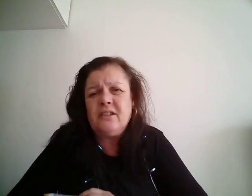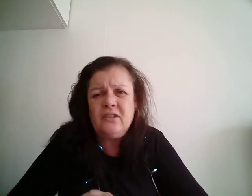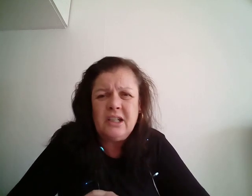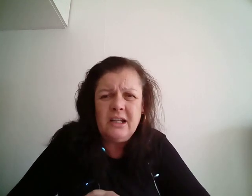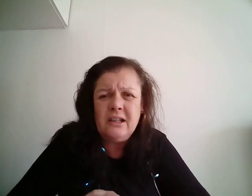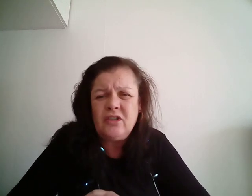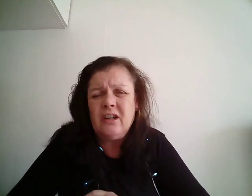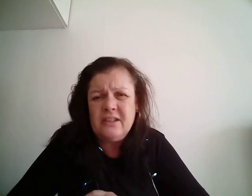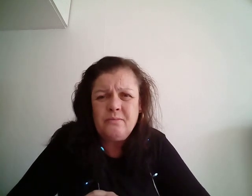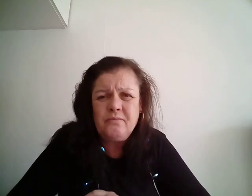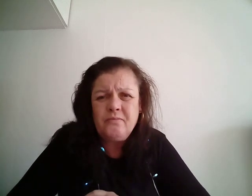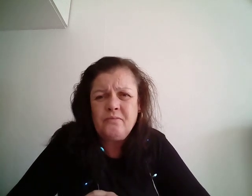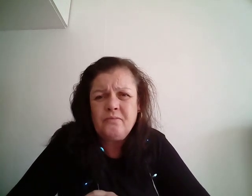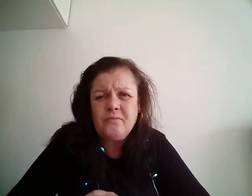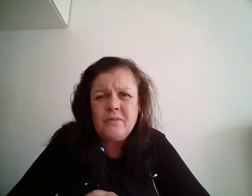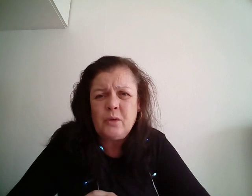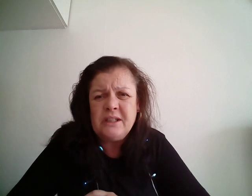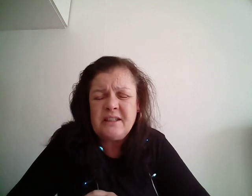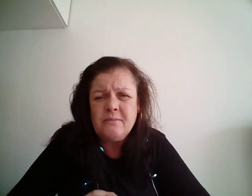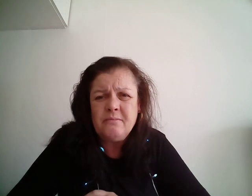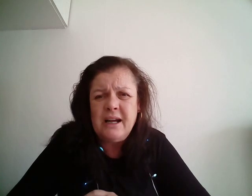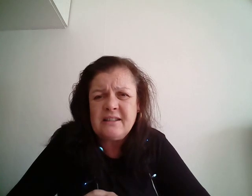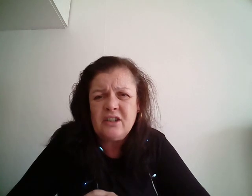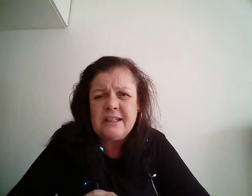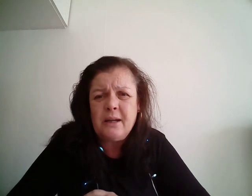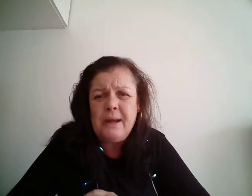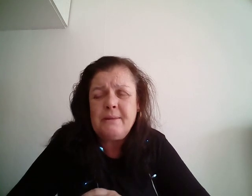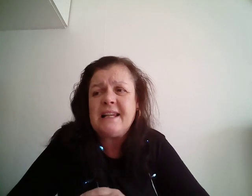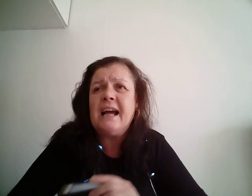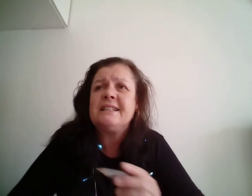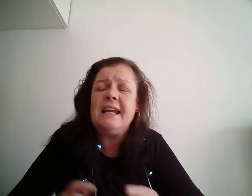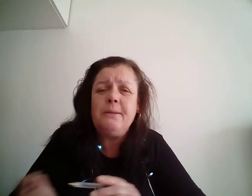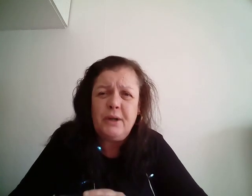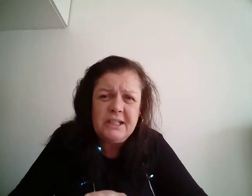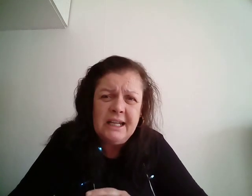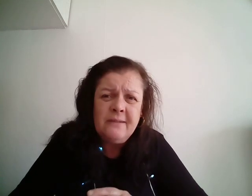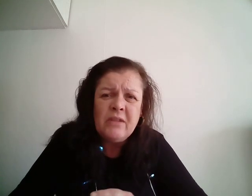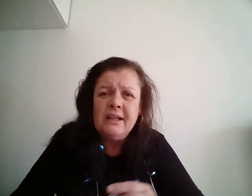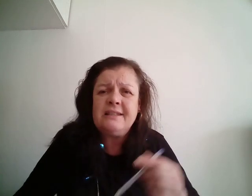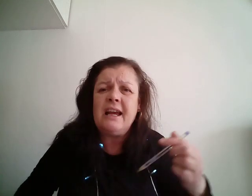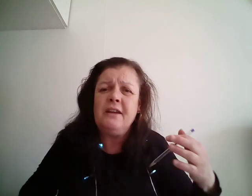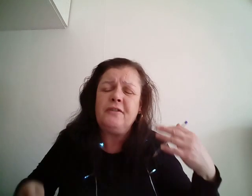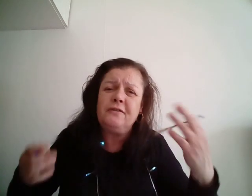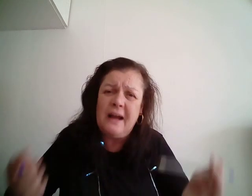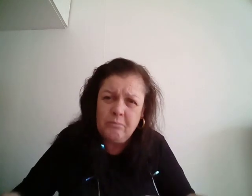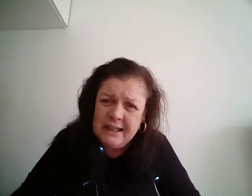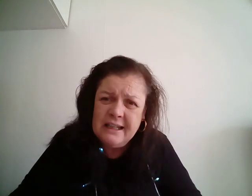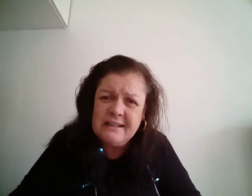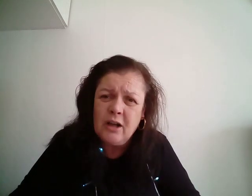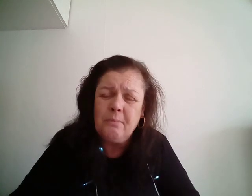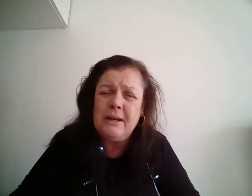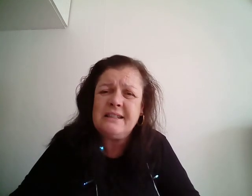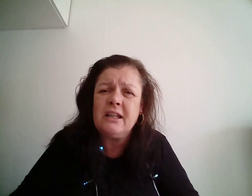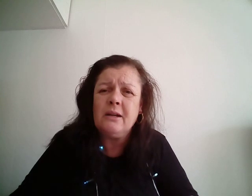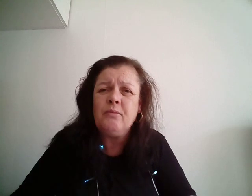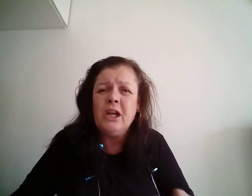363,000 dollars, squids, My Delicious Little Babies. And anybody, say for families, God bless them,